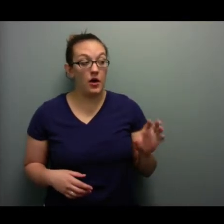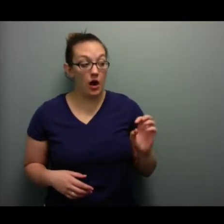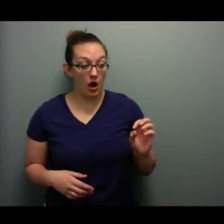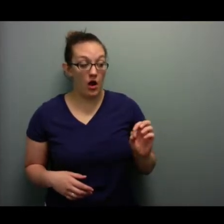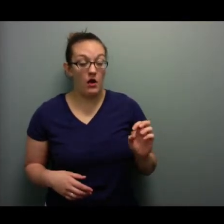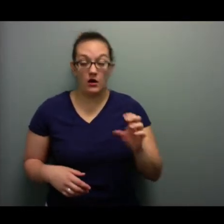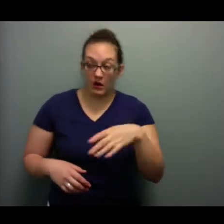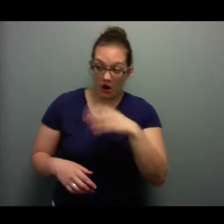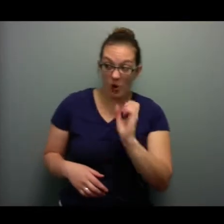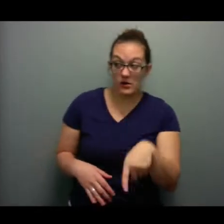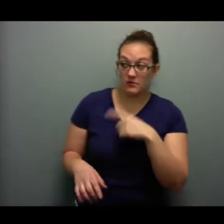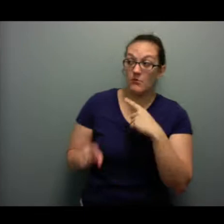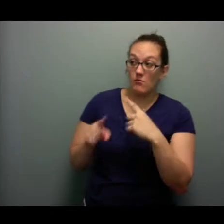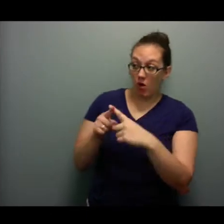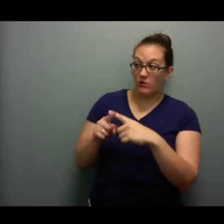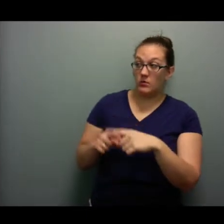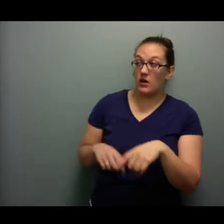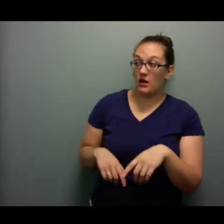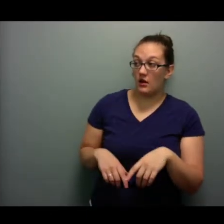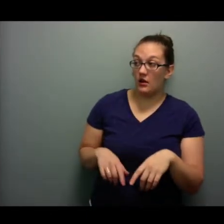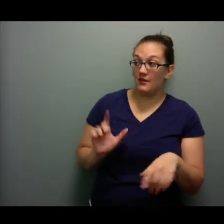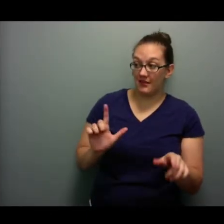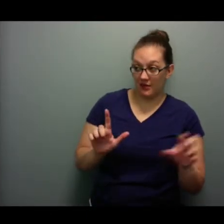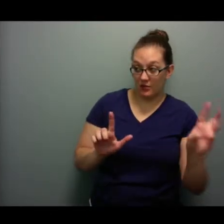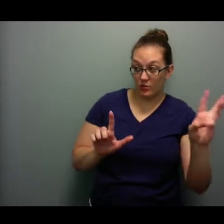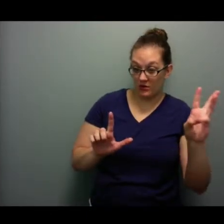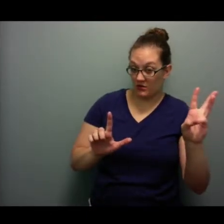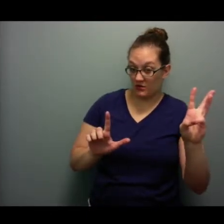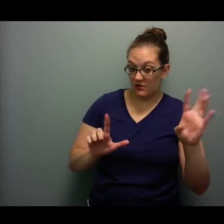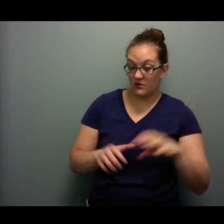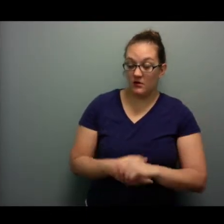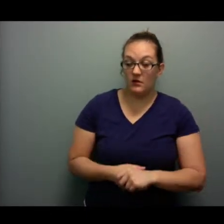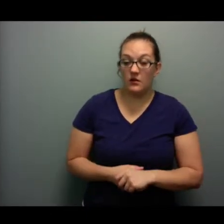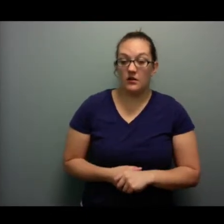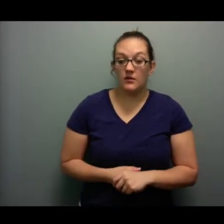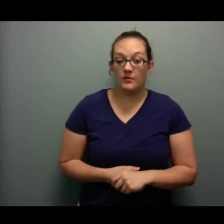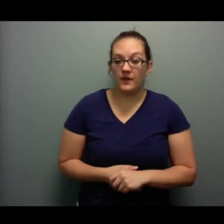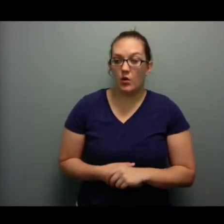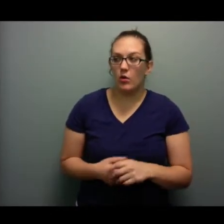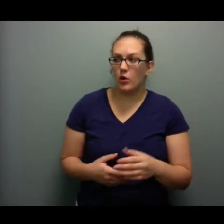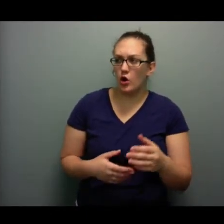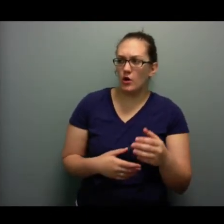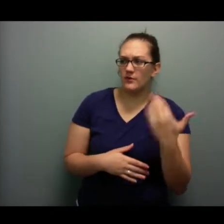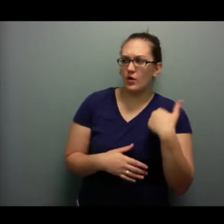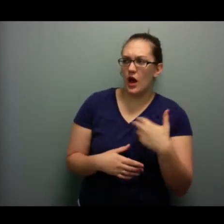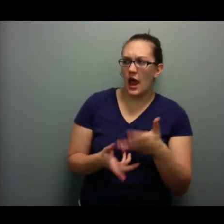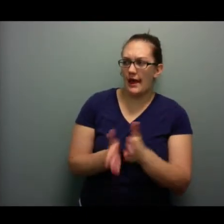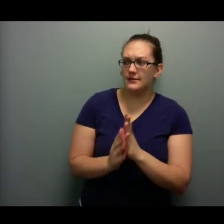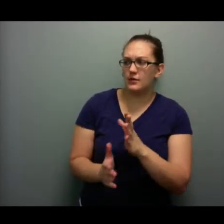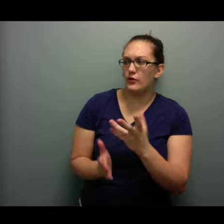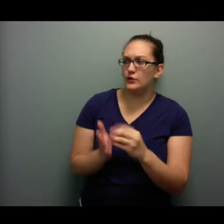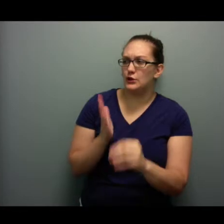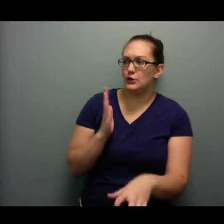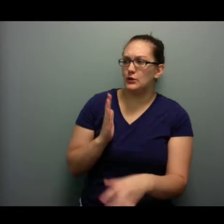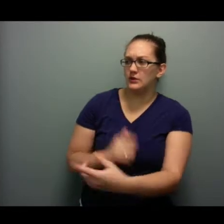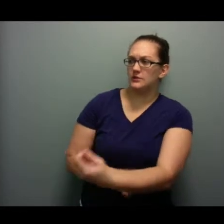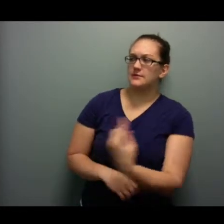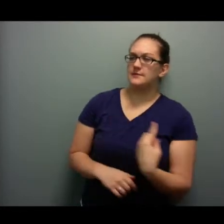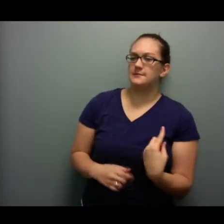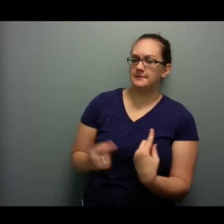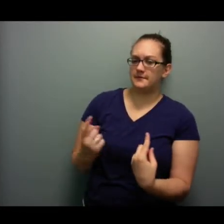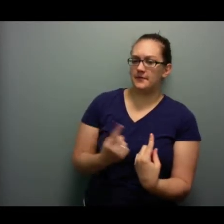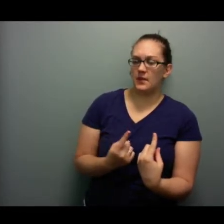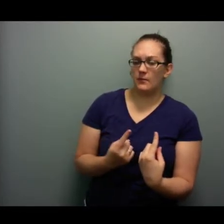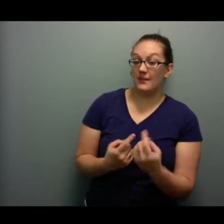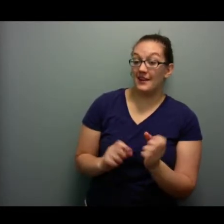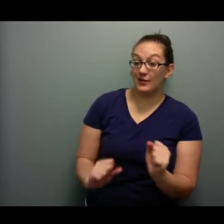Okay, you multiply it. Okay, really quickly with your partner, we asked a couple students to come up. Or a student to come up, can you talk